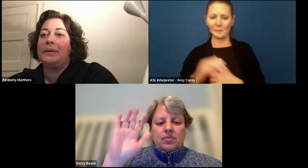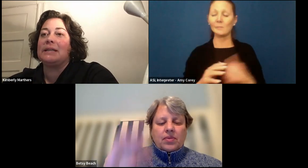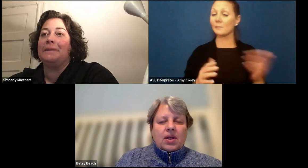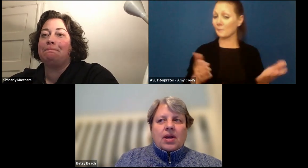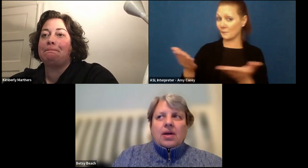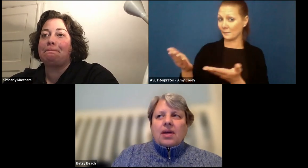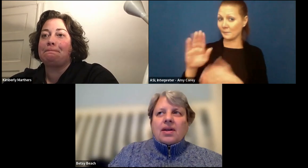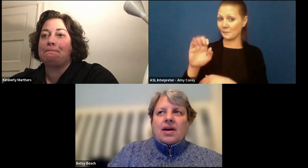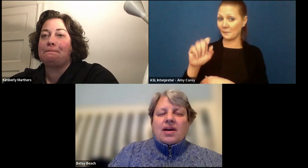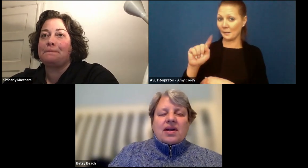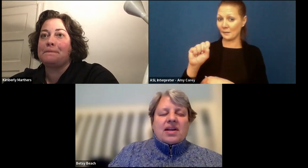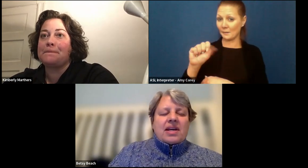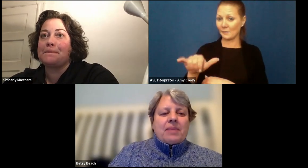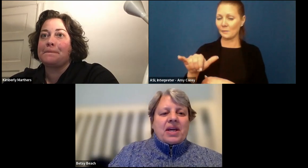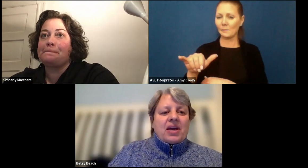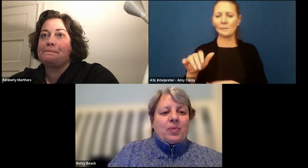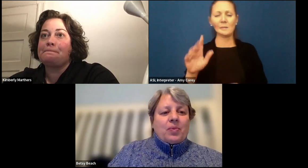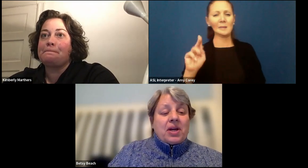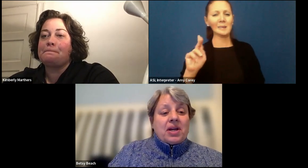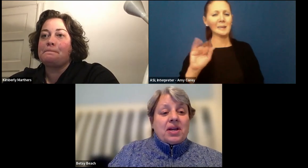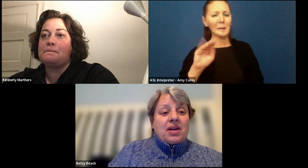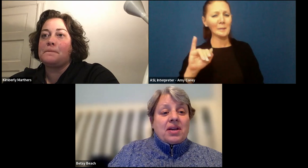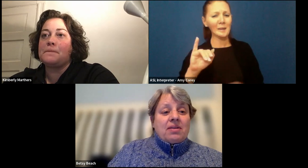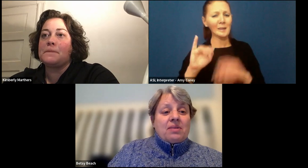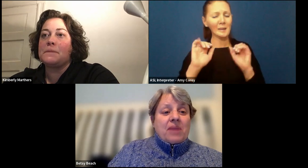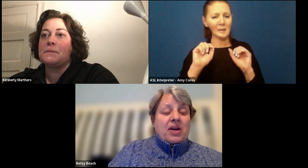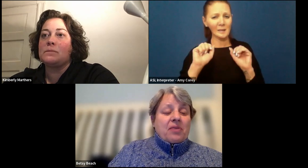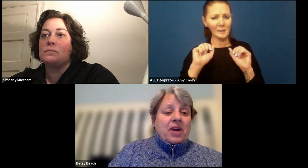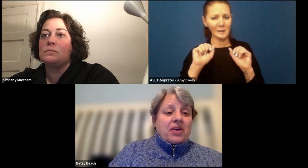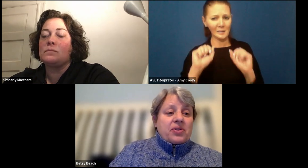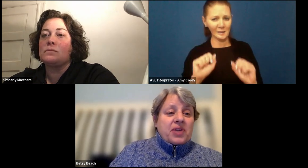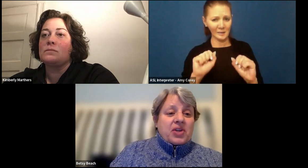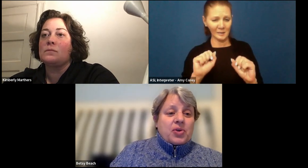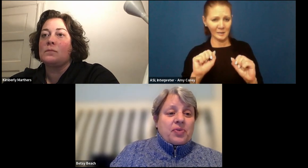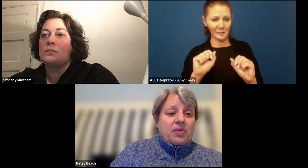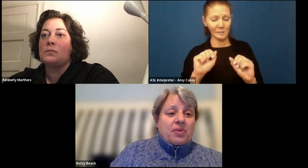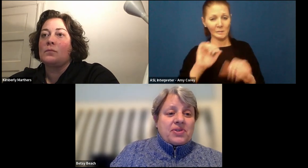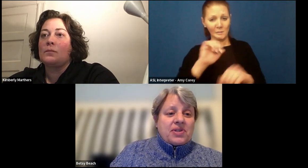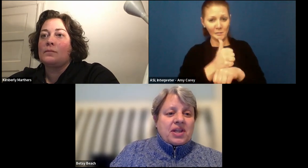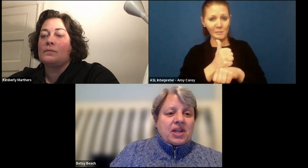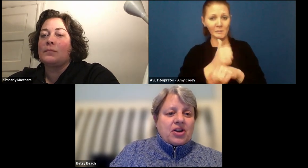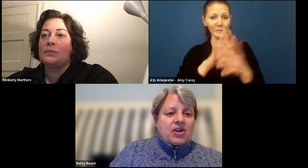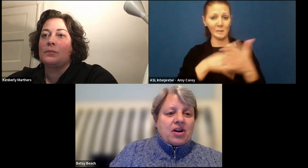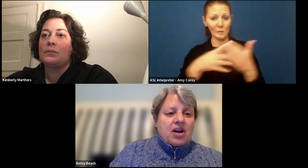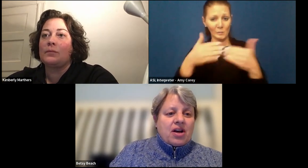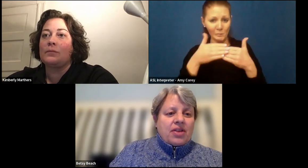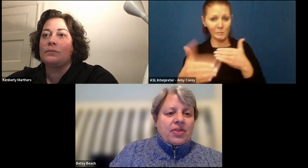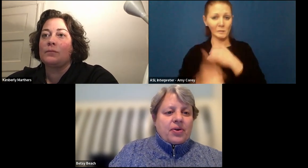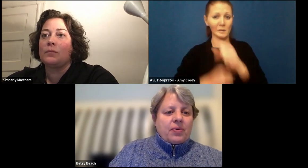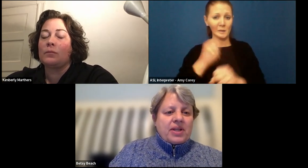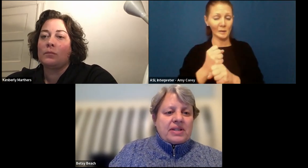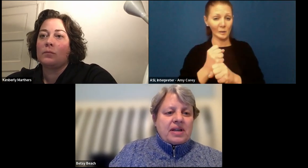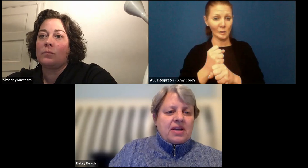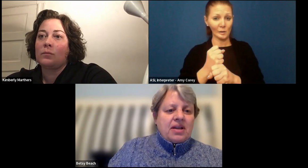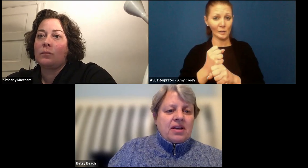yes, Betsy. Kimmy, can we make a regular schedule for the rest of the year on the